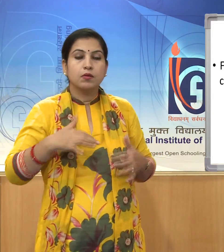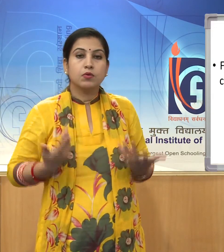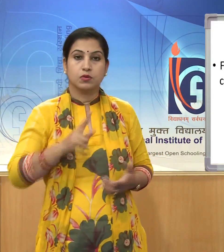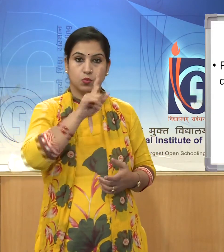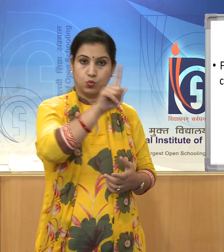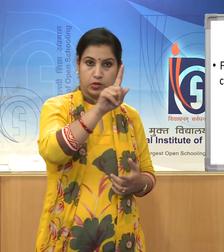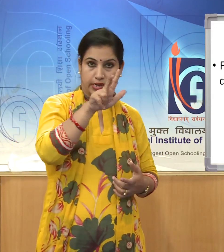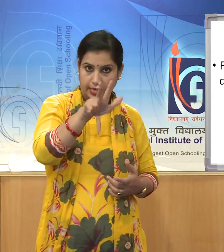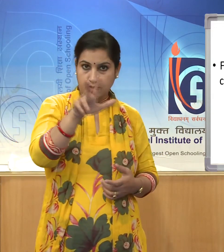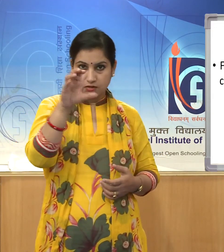number